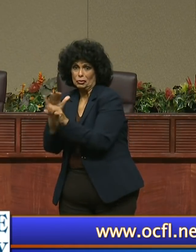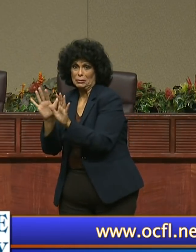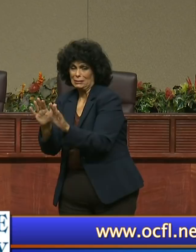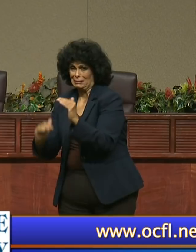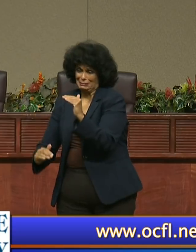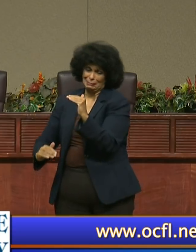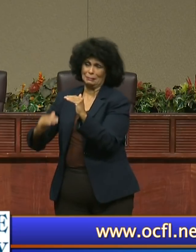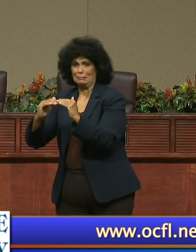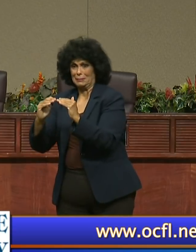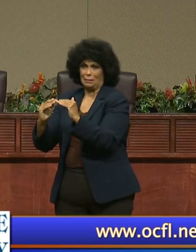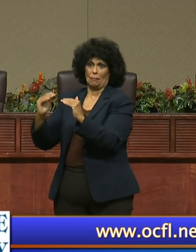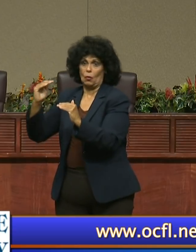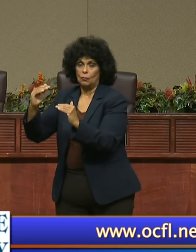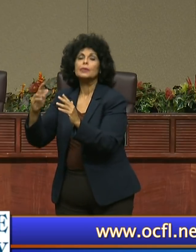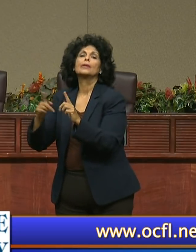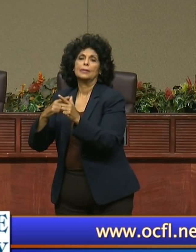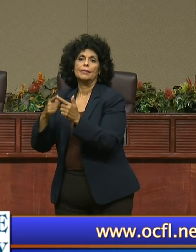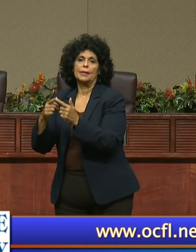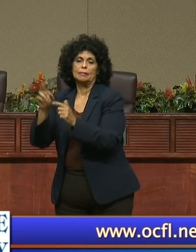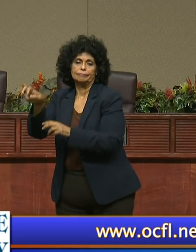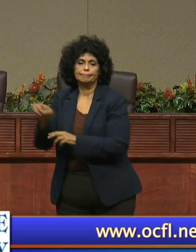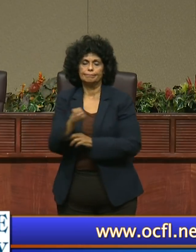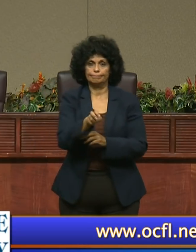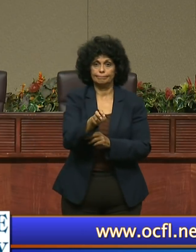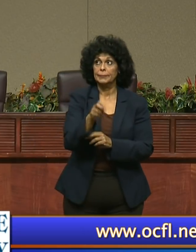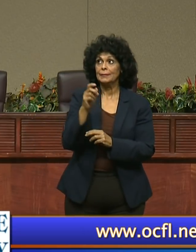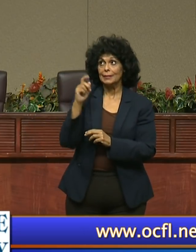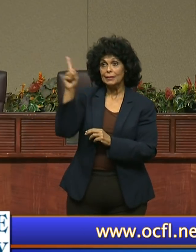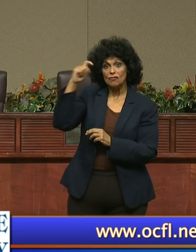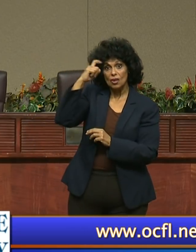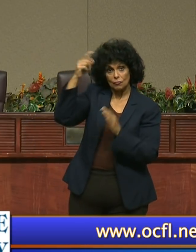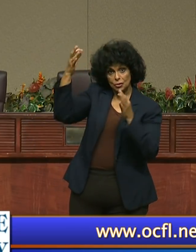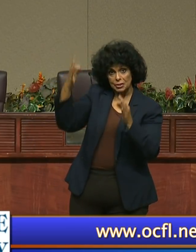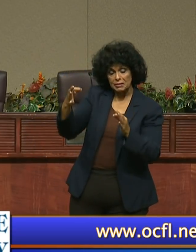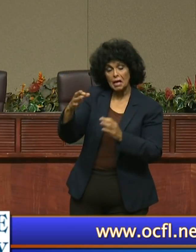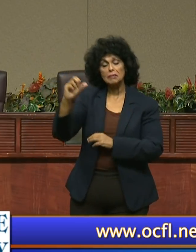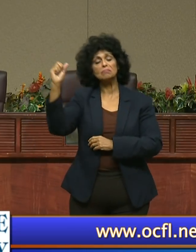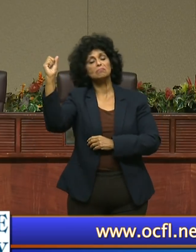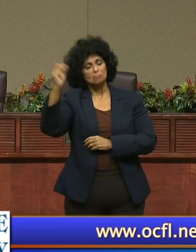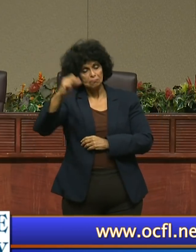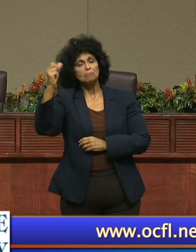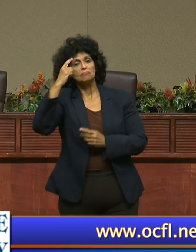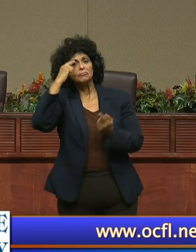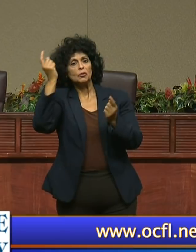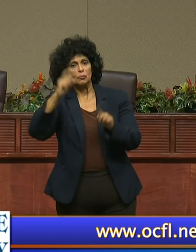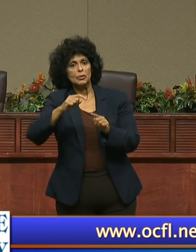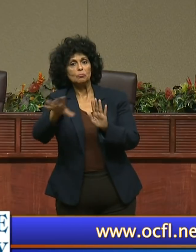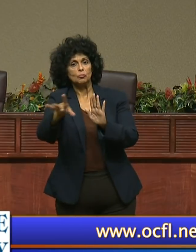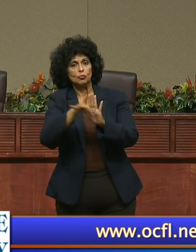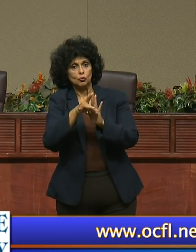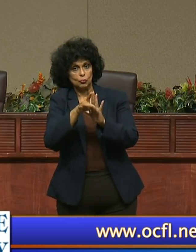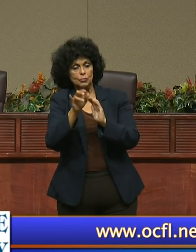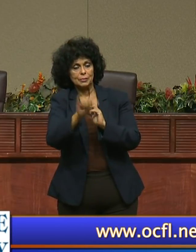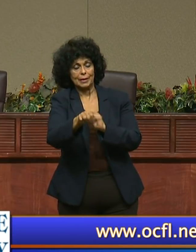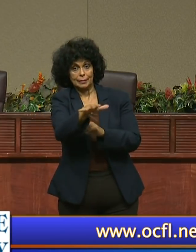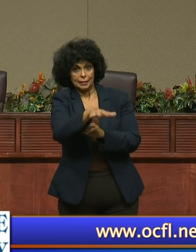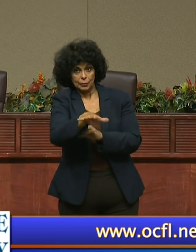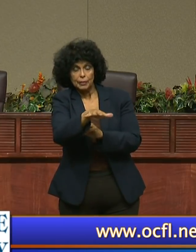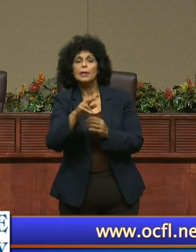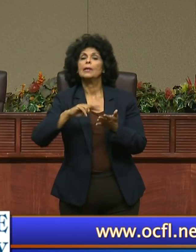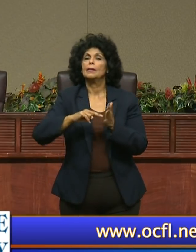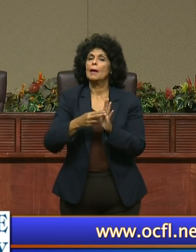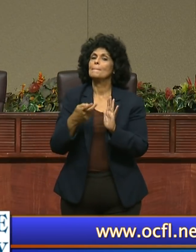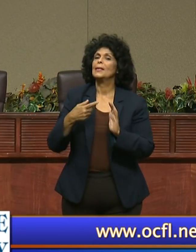chosen, the convention center would be a site for as many as 500 beds for Orange, Osceola, Seminole, and